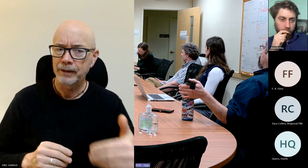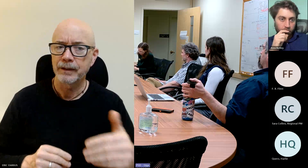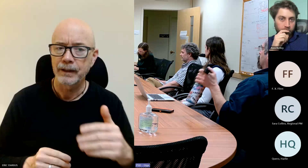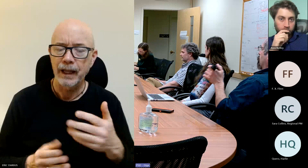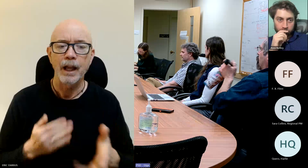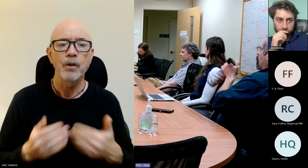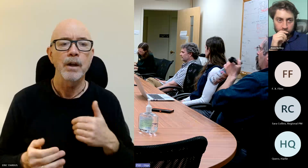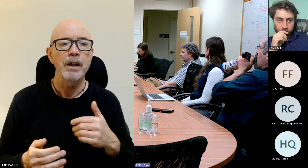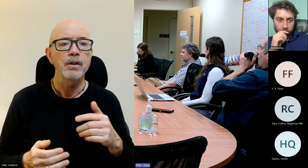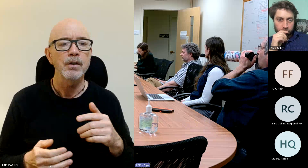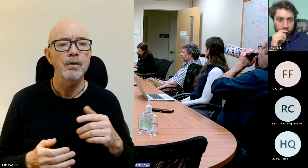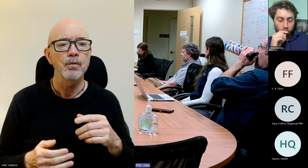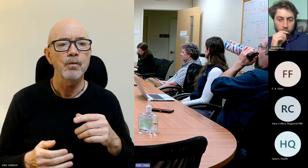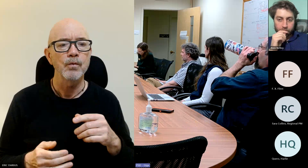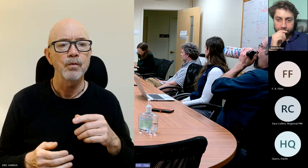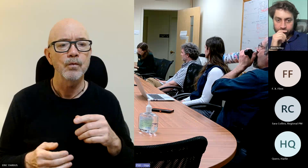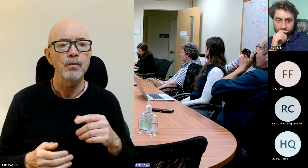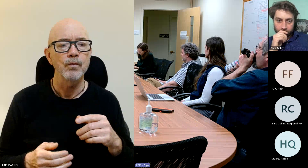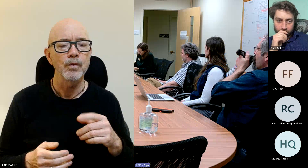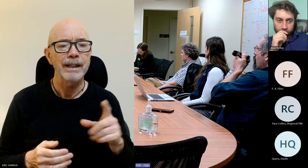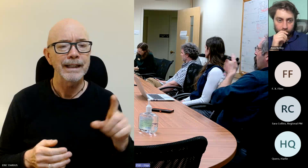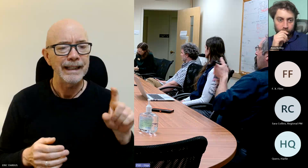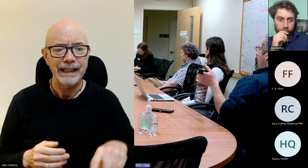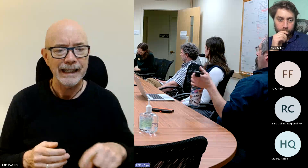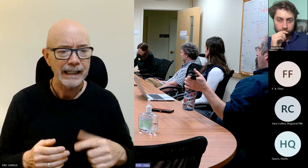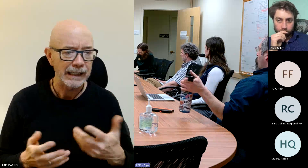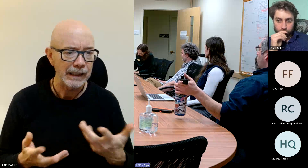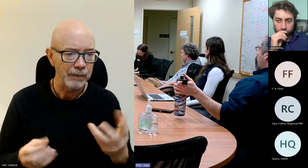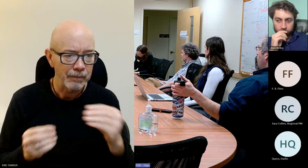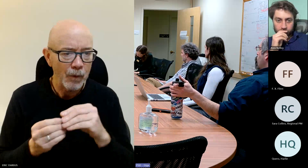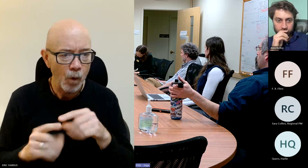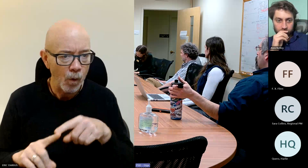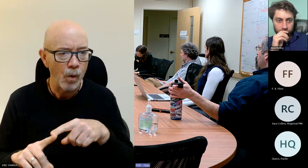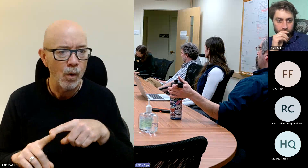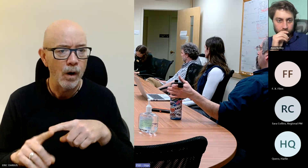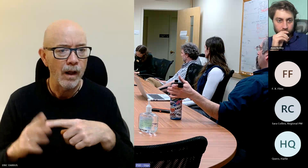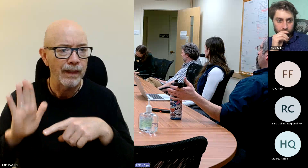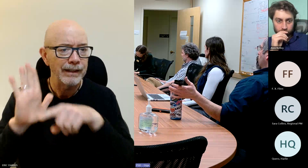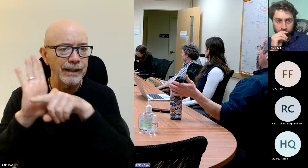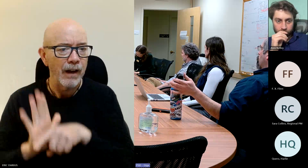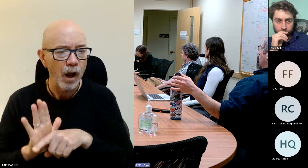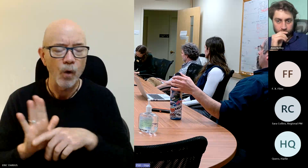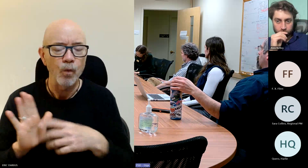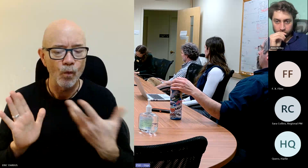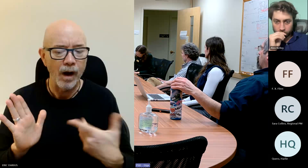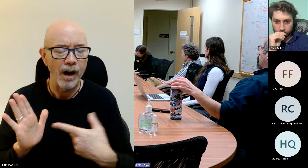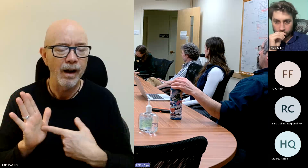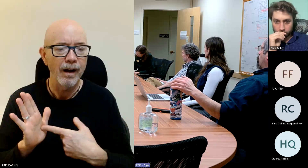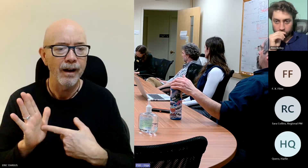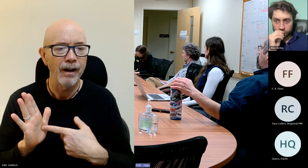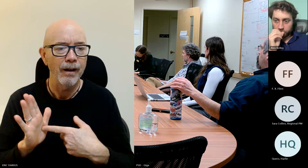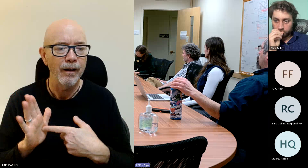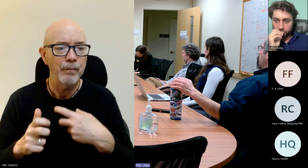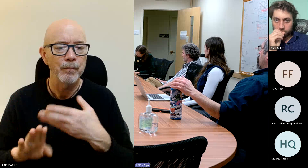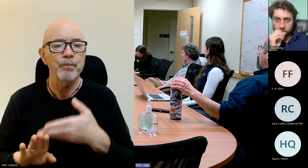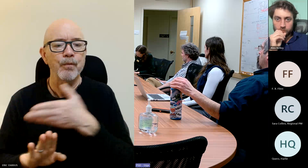what's lacking in that regard is, again, I'll point it at the deficiencies of prior plans. We could have by